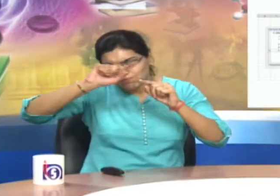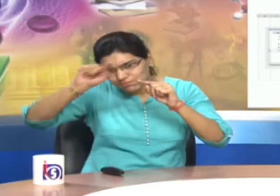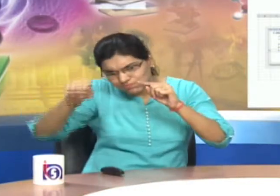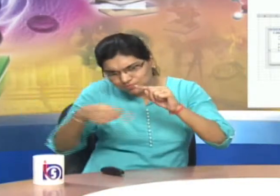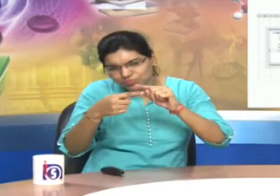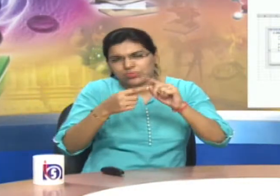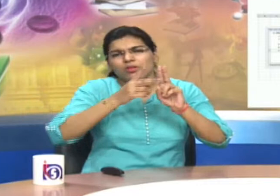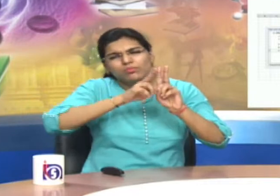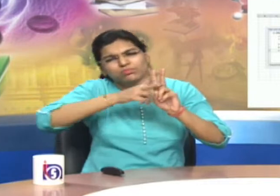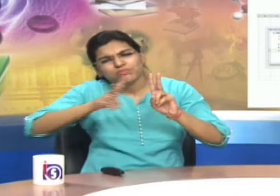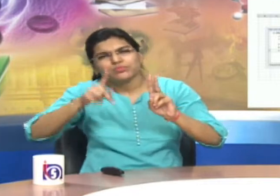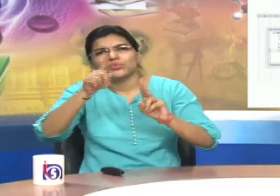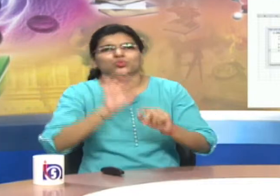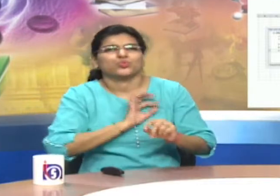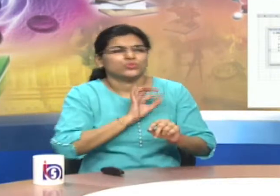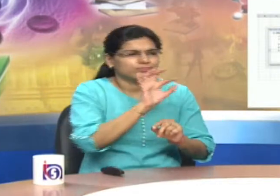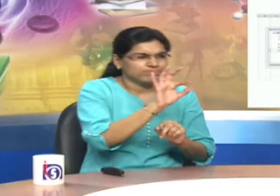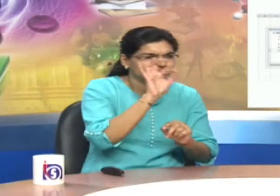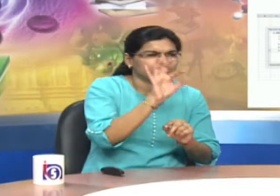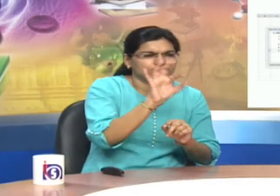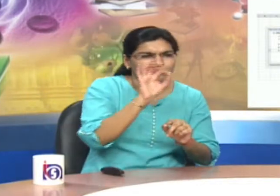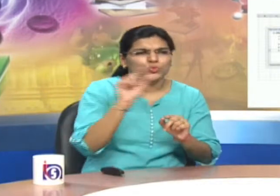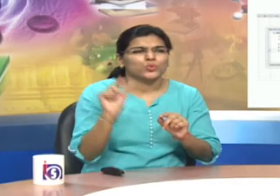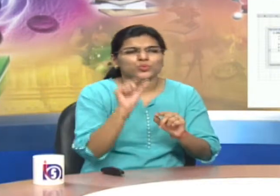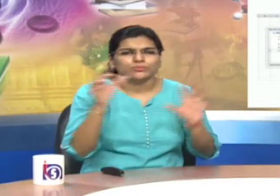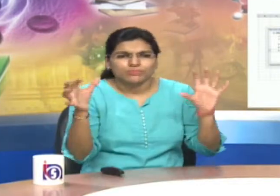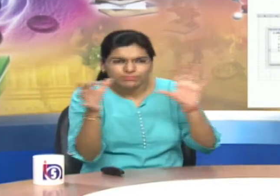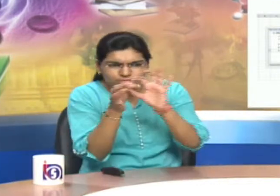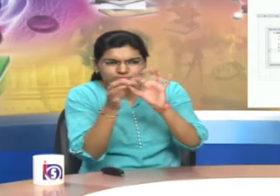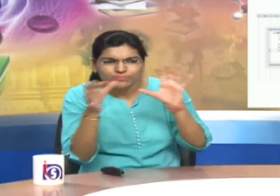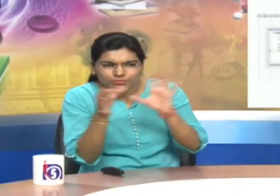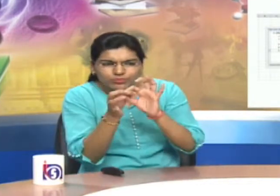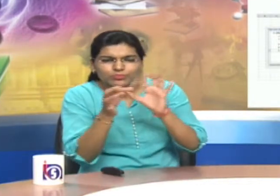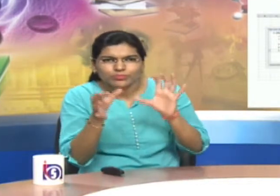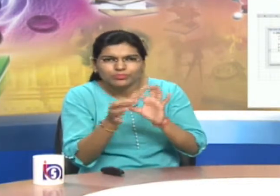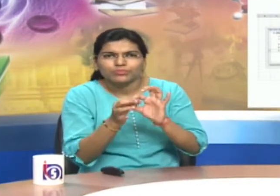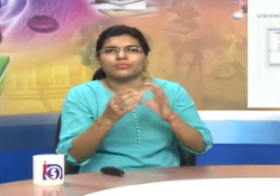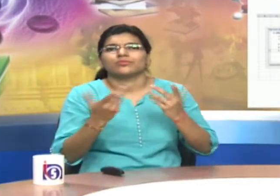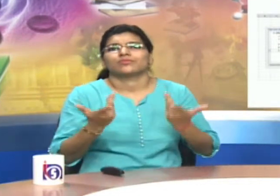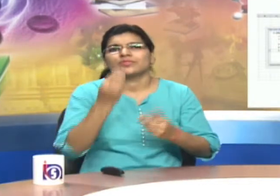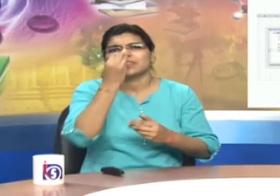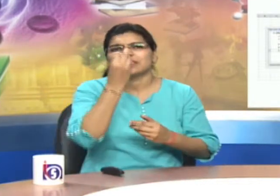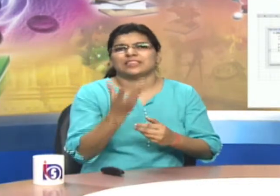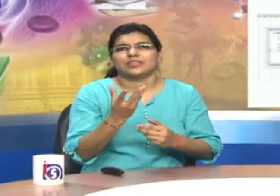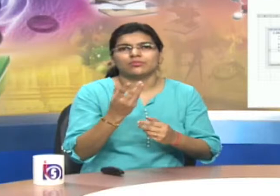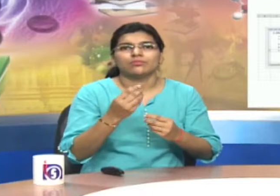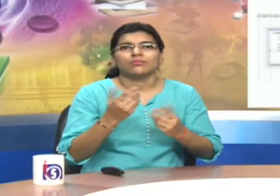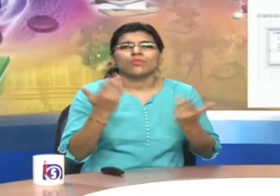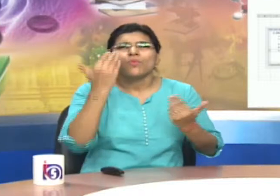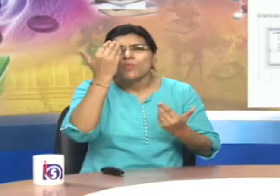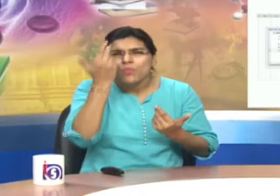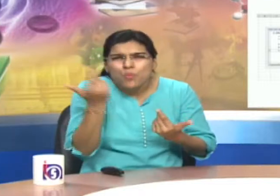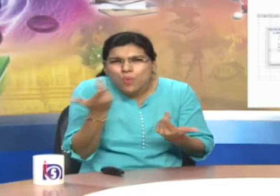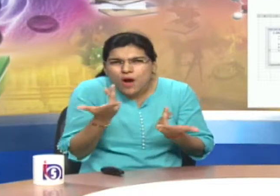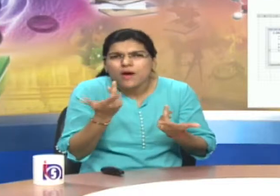chart, circle chart, any kind of presentation you choose, you can do